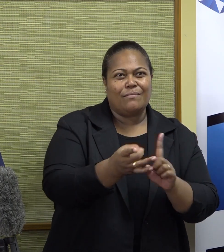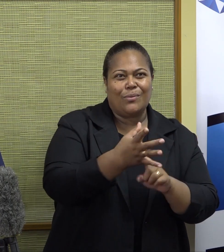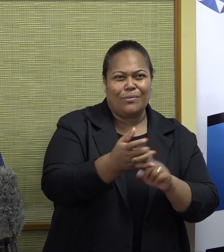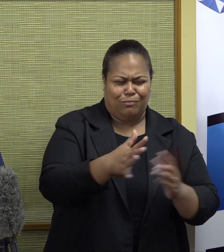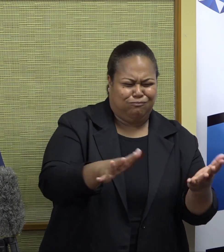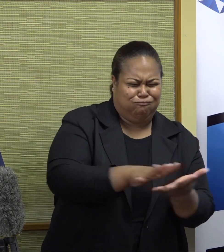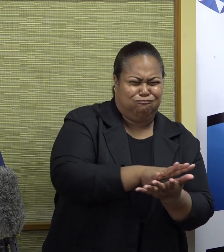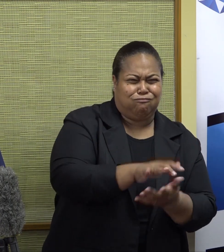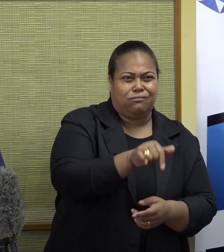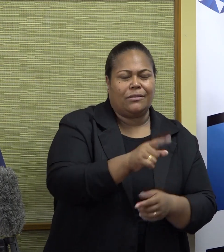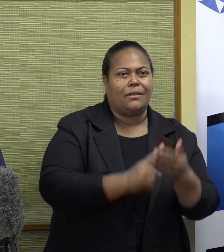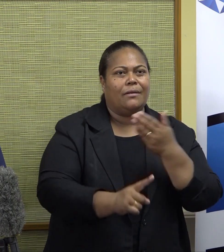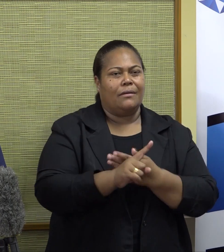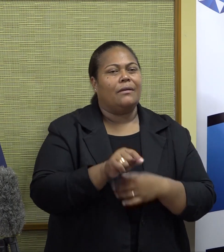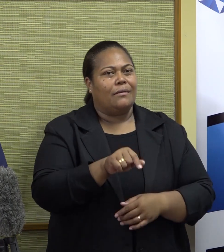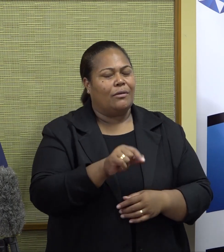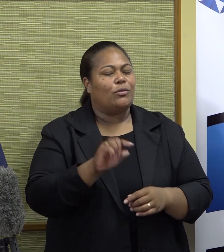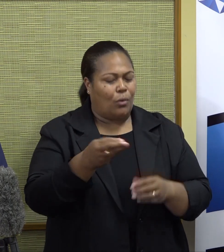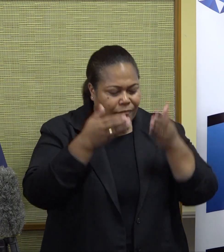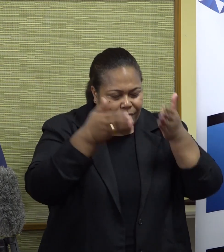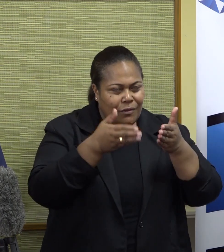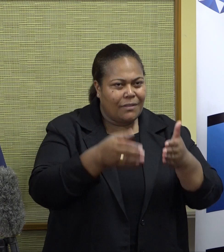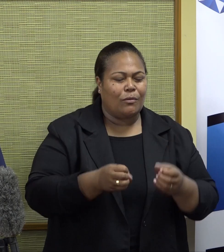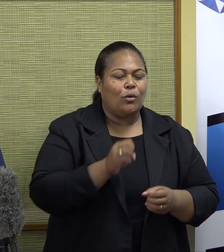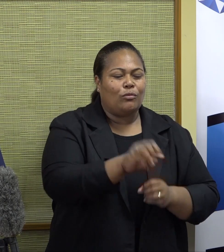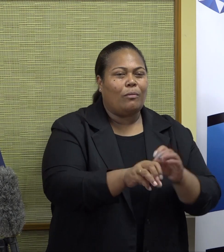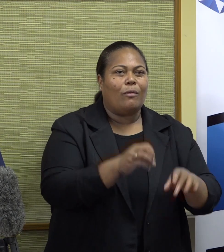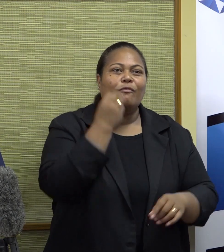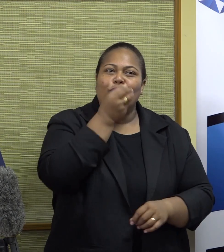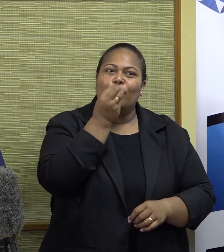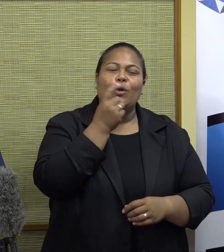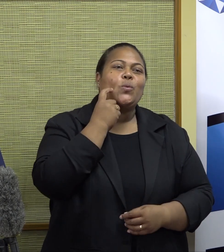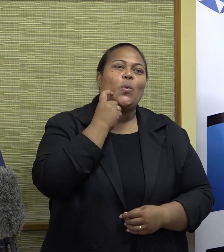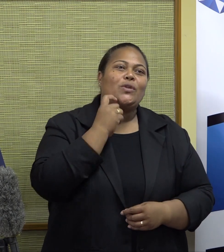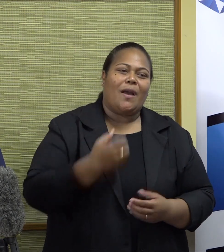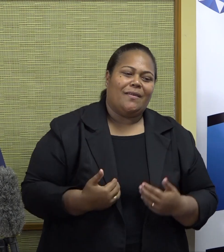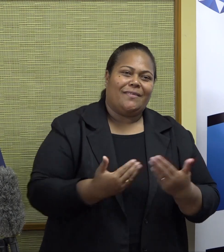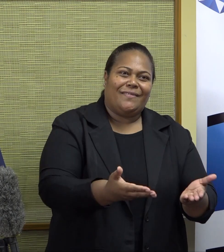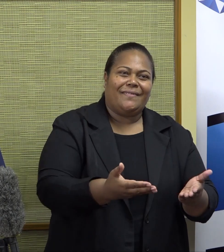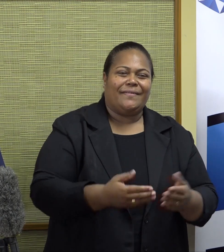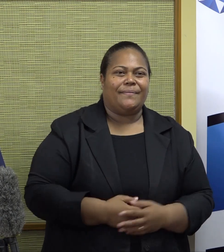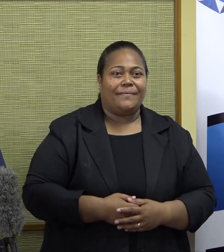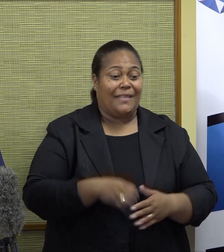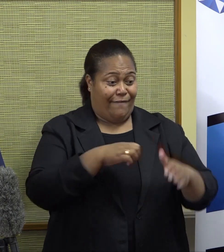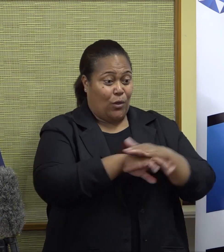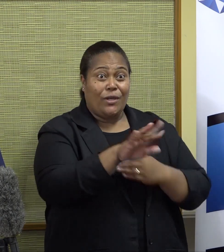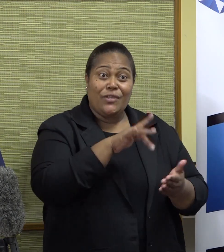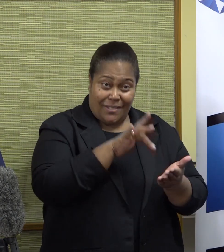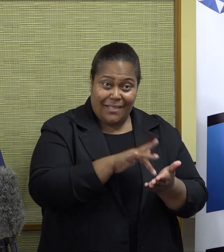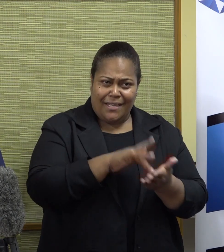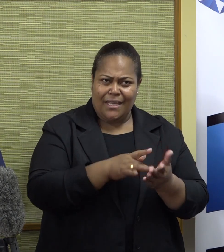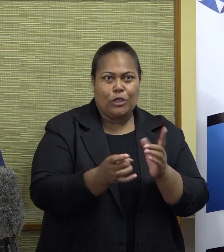also facilitate the delivery of this food ration, including water supply. Yeah? So it's just evacuation center and